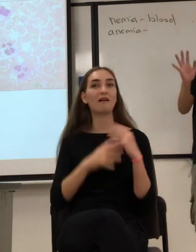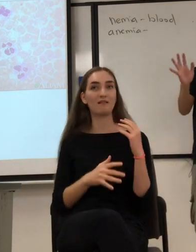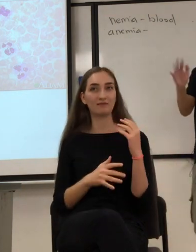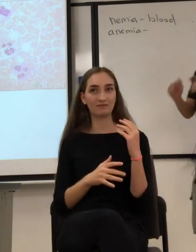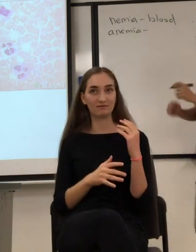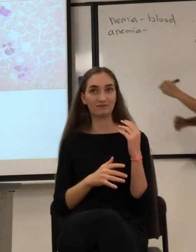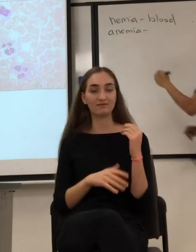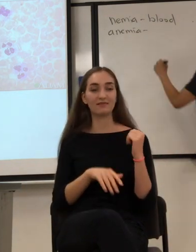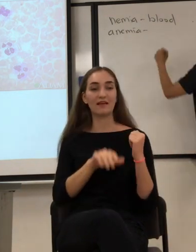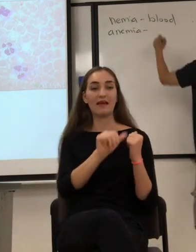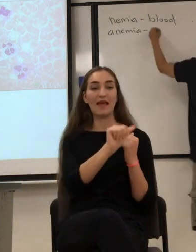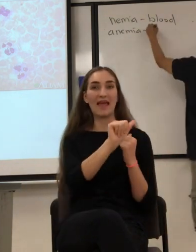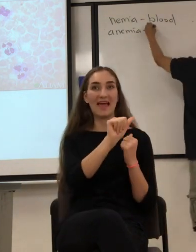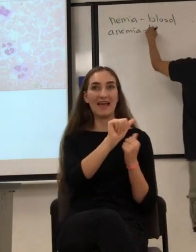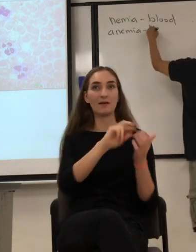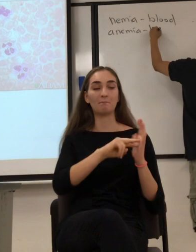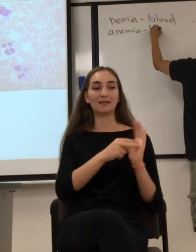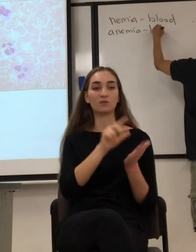low blood.